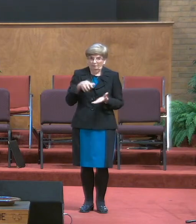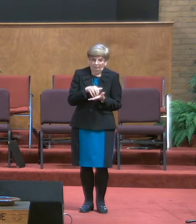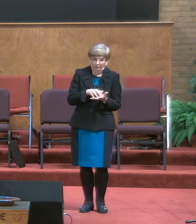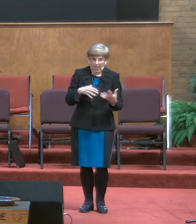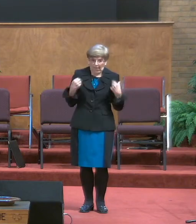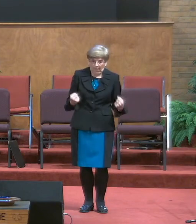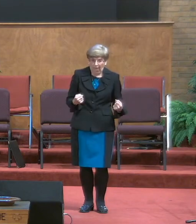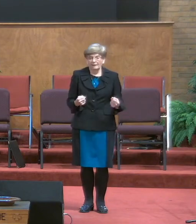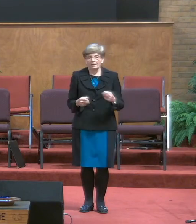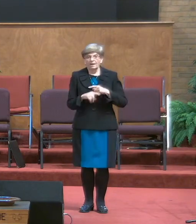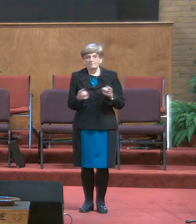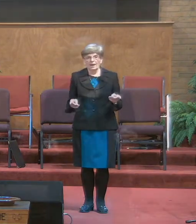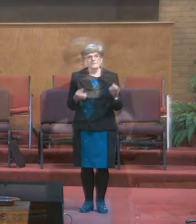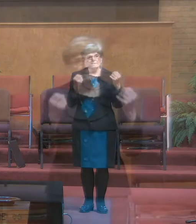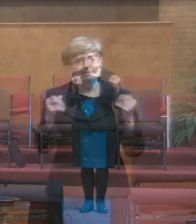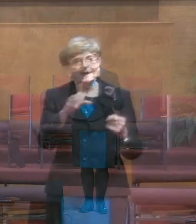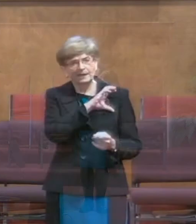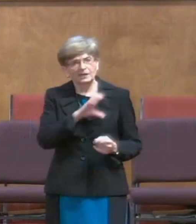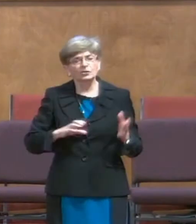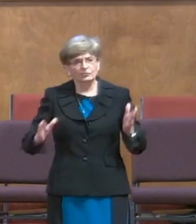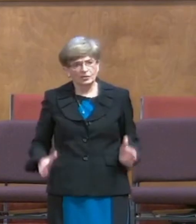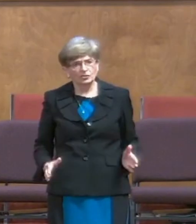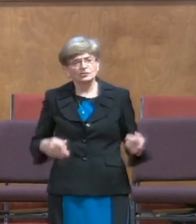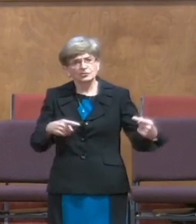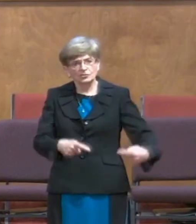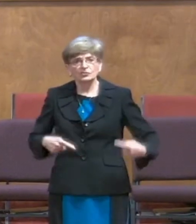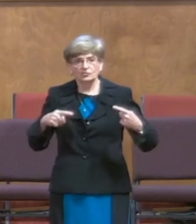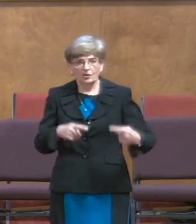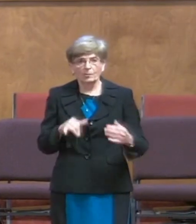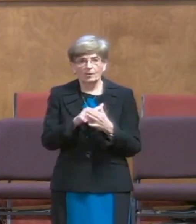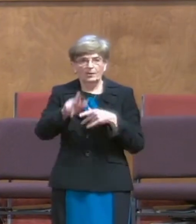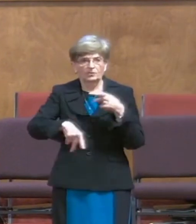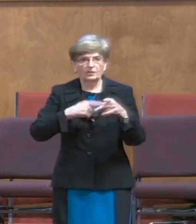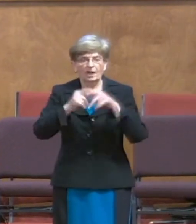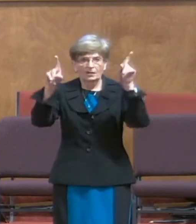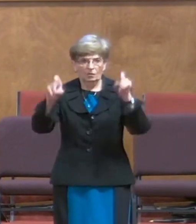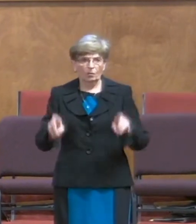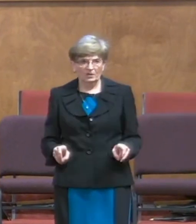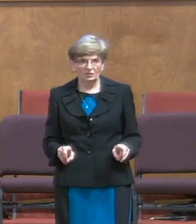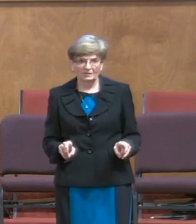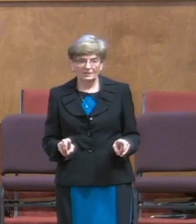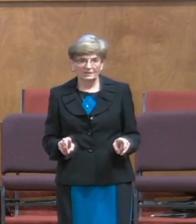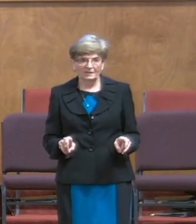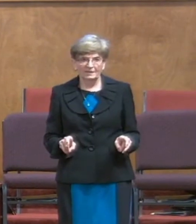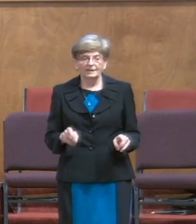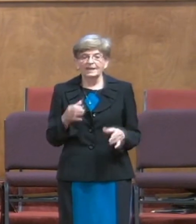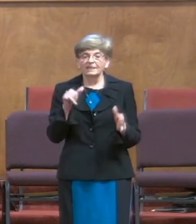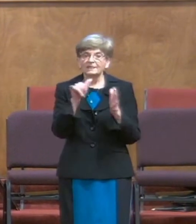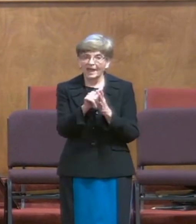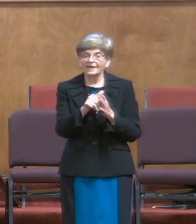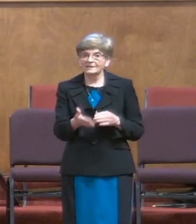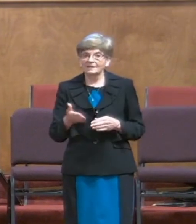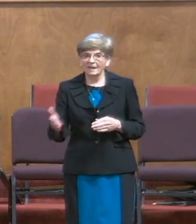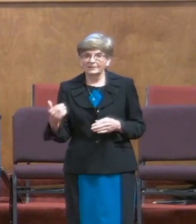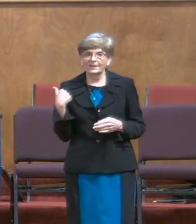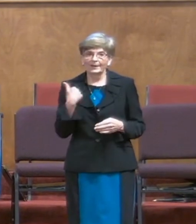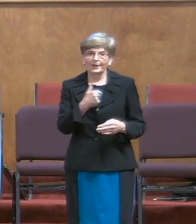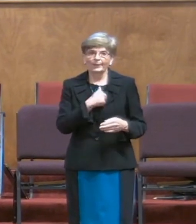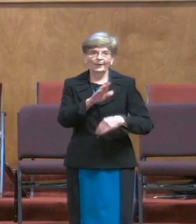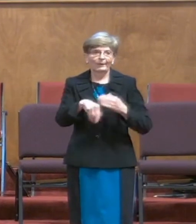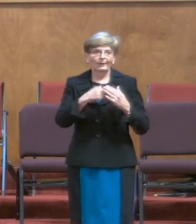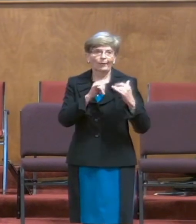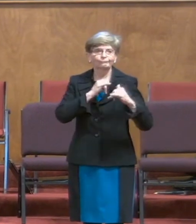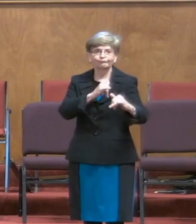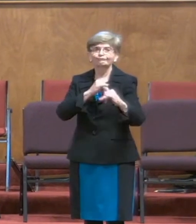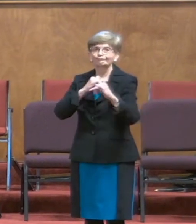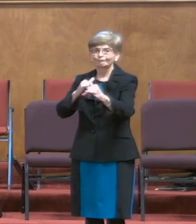have struggled with doubts and questions in their lives. That is something that we have struggled with